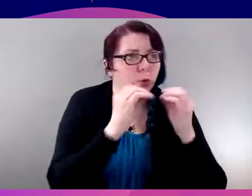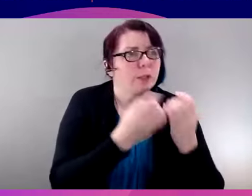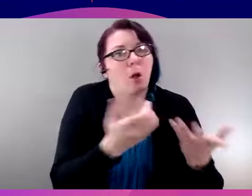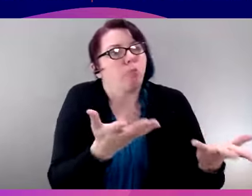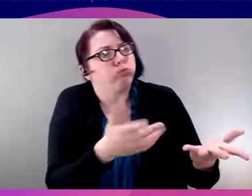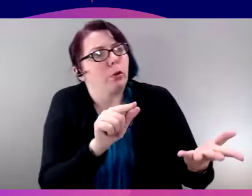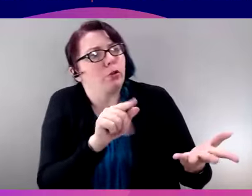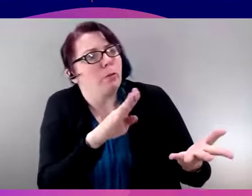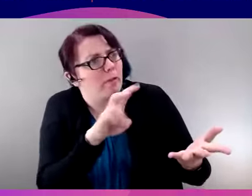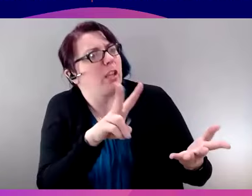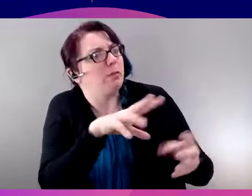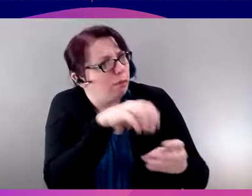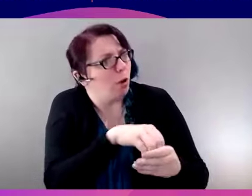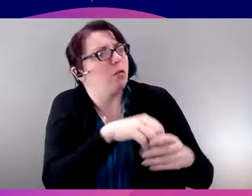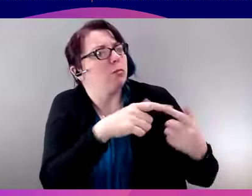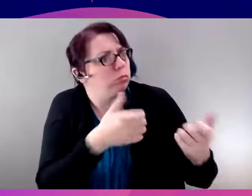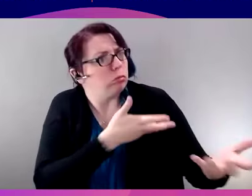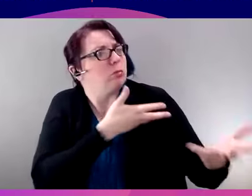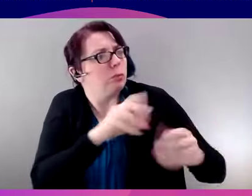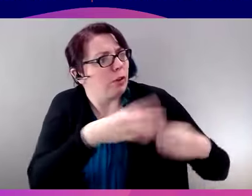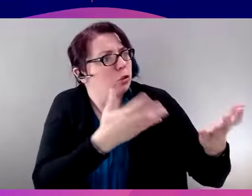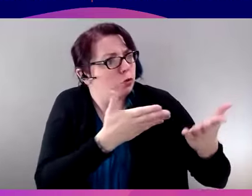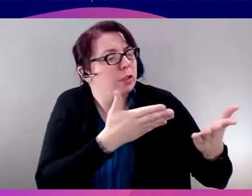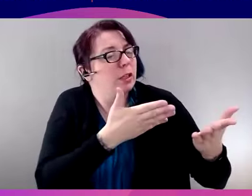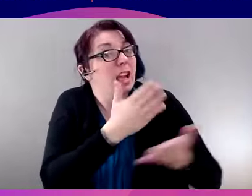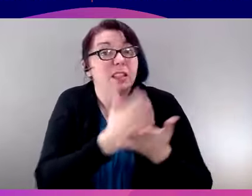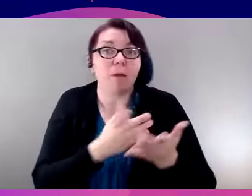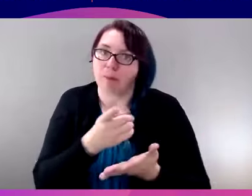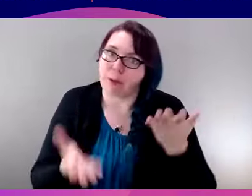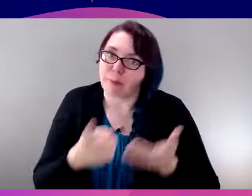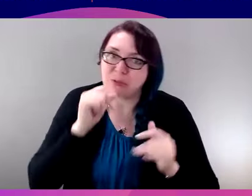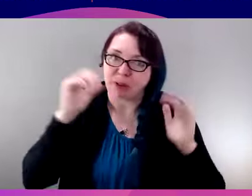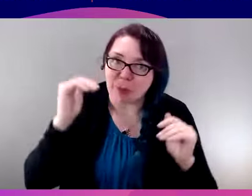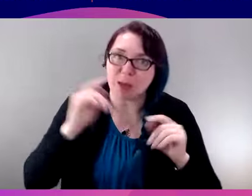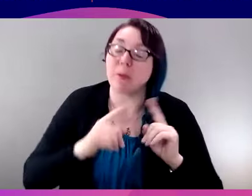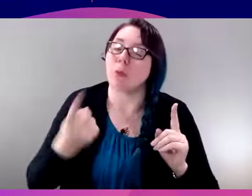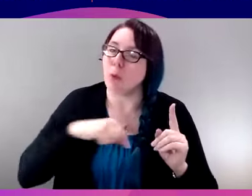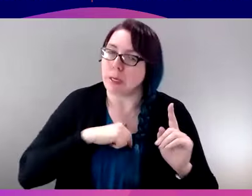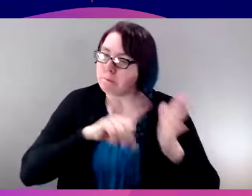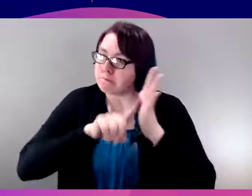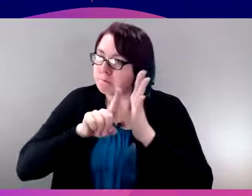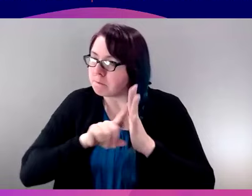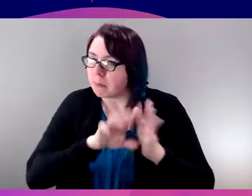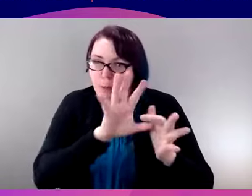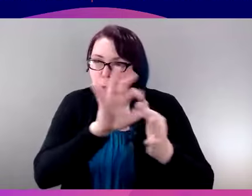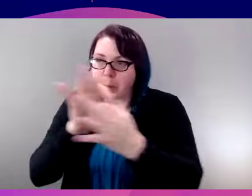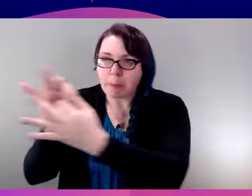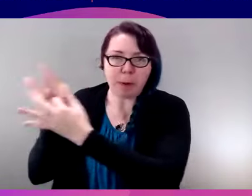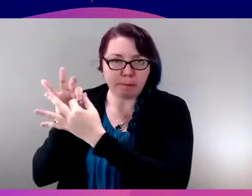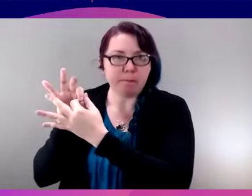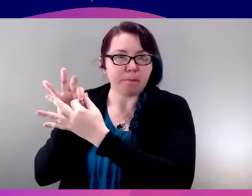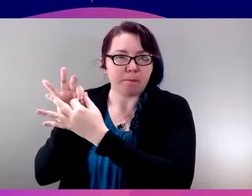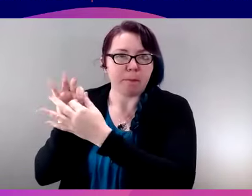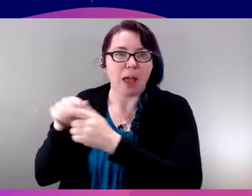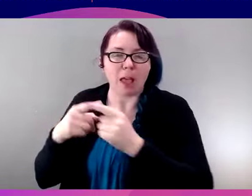guide, which is on the online learning center. We also heard very clearly that the resources and the model needed